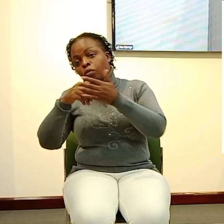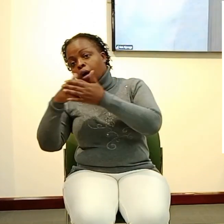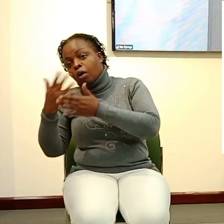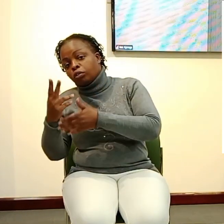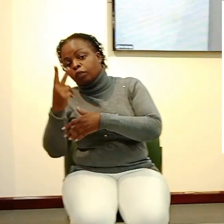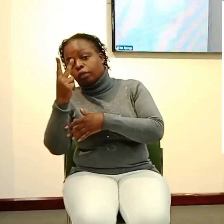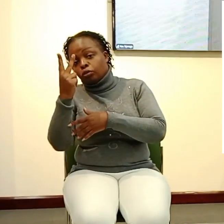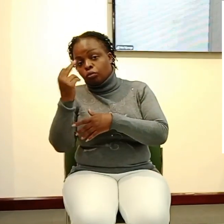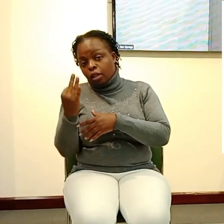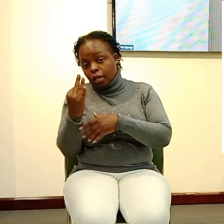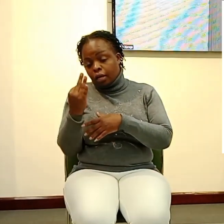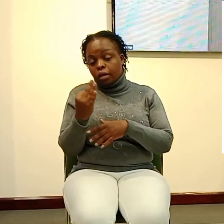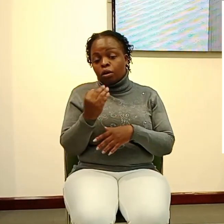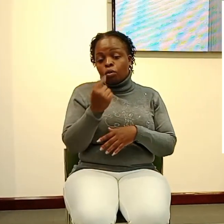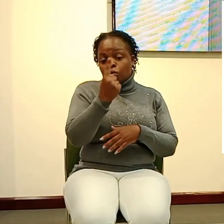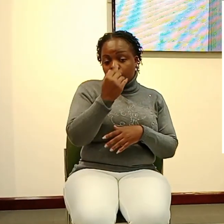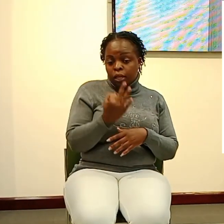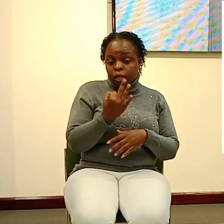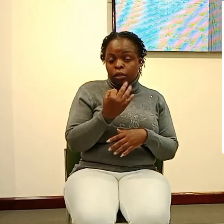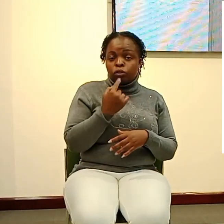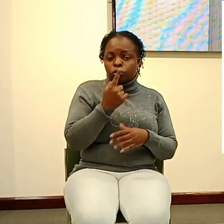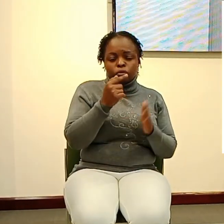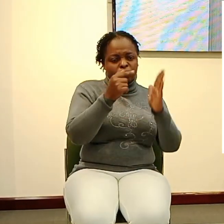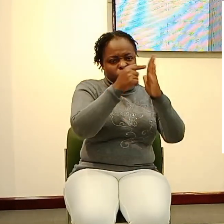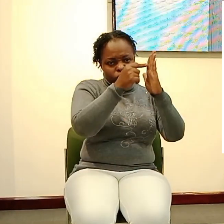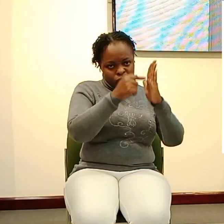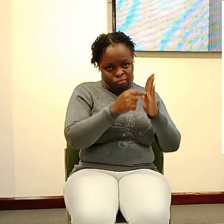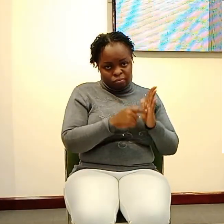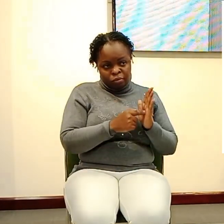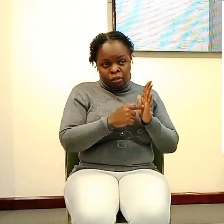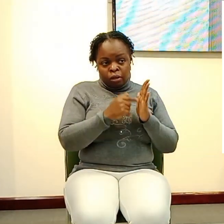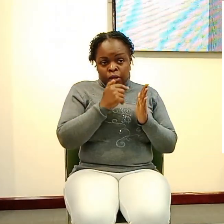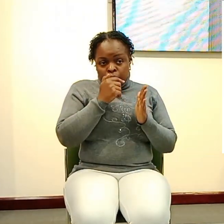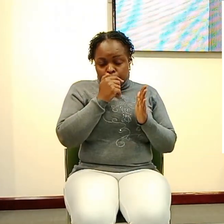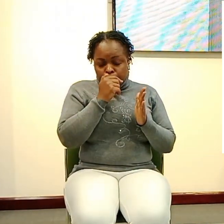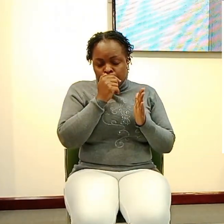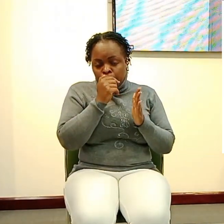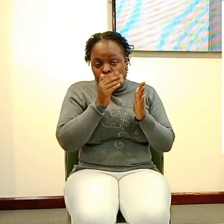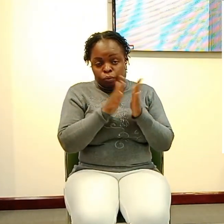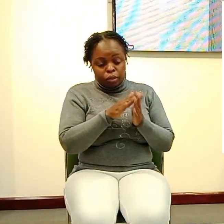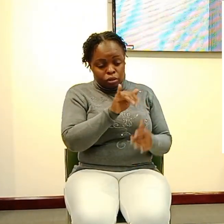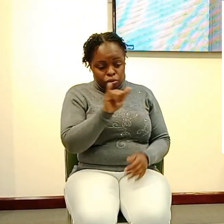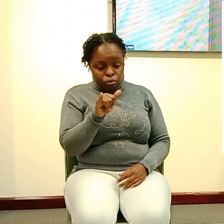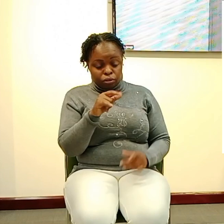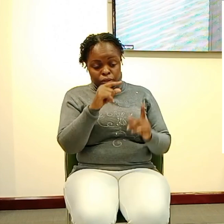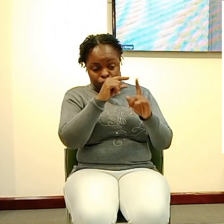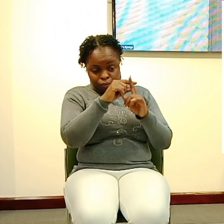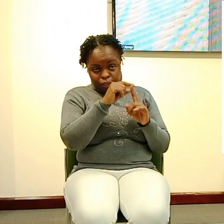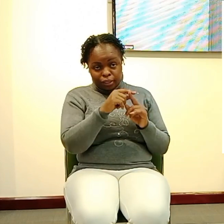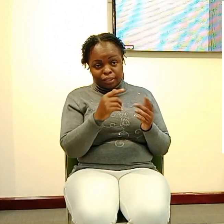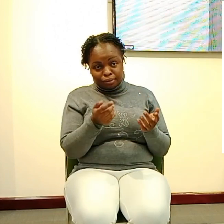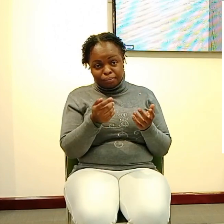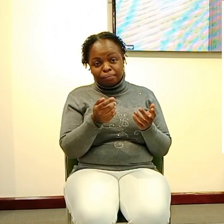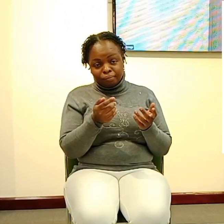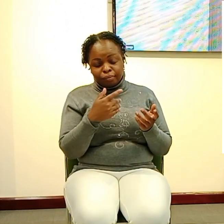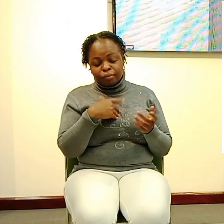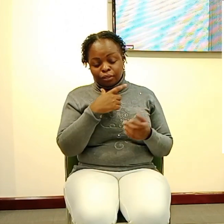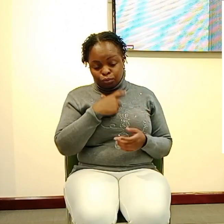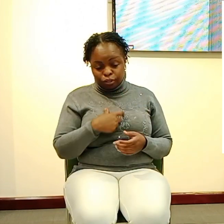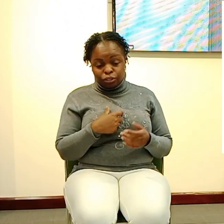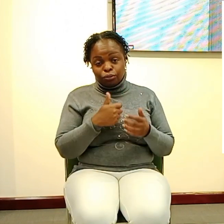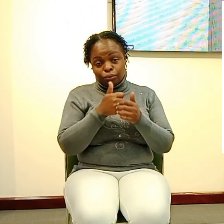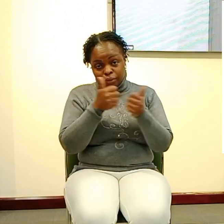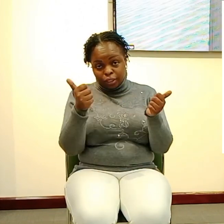2/3, 1/3 being told this and this? So with that many and few, I wish you